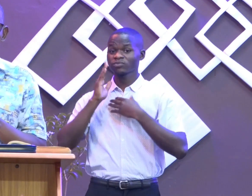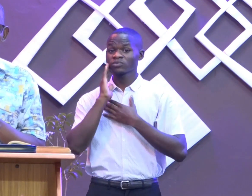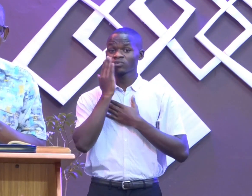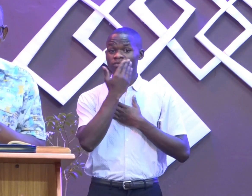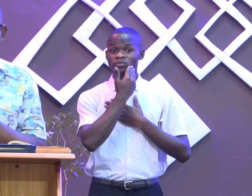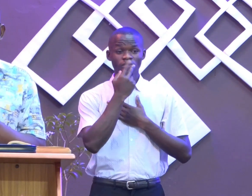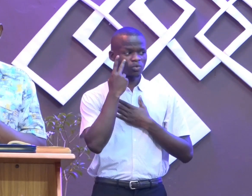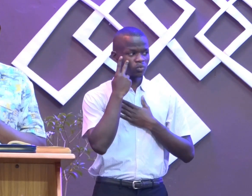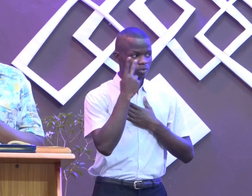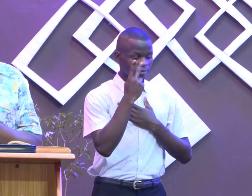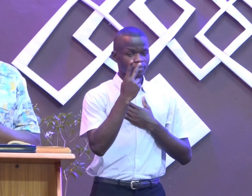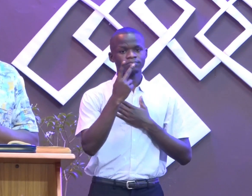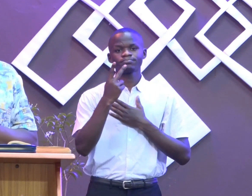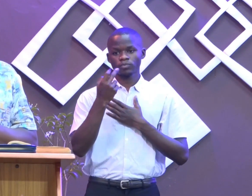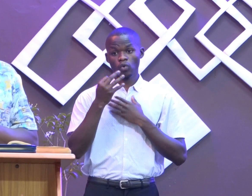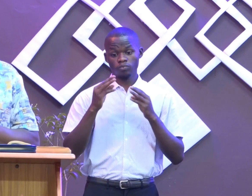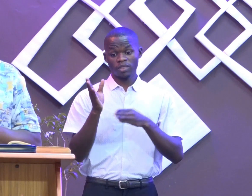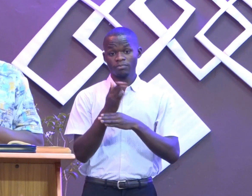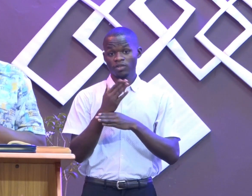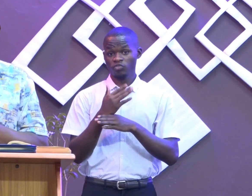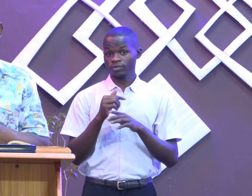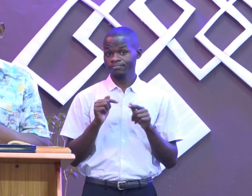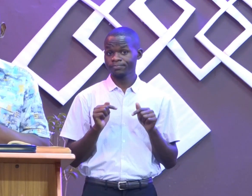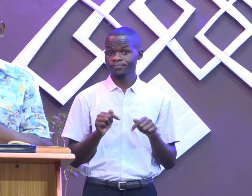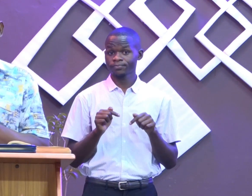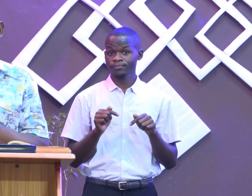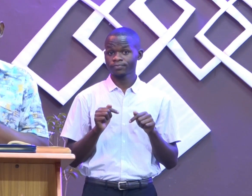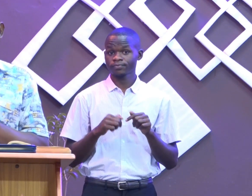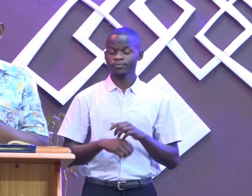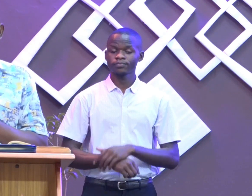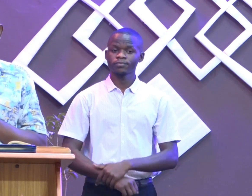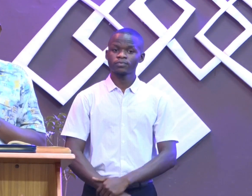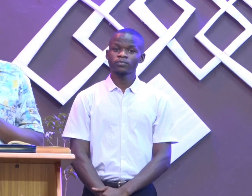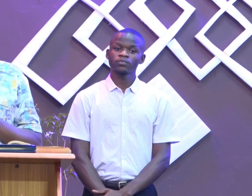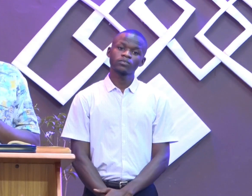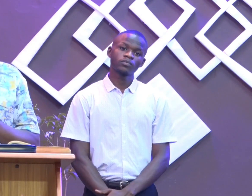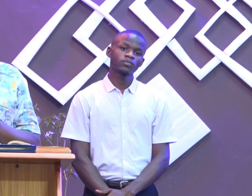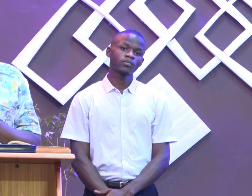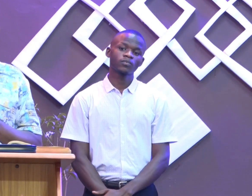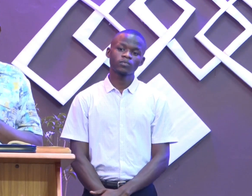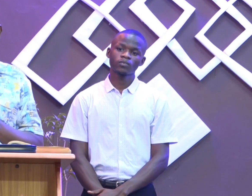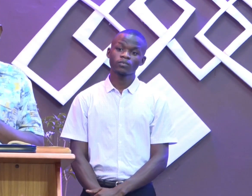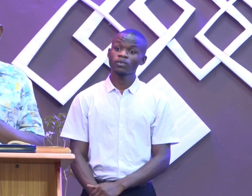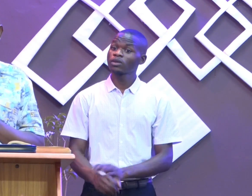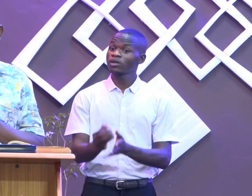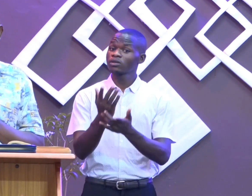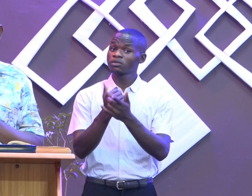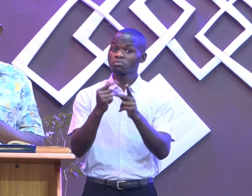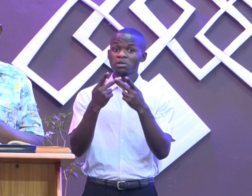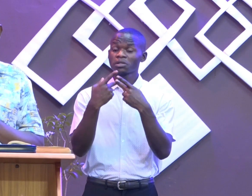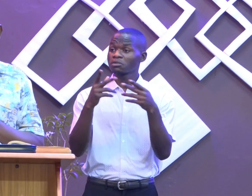away. May God give us the grace to understand the meaning of the vision of this ministry.